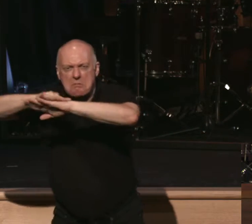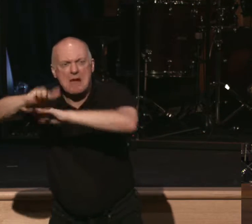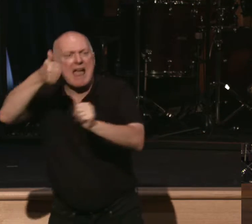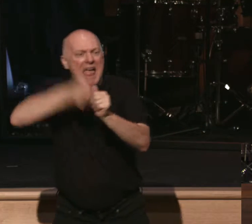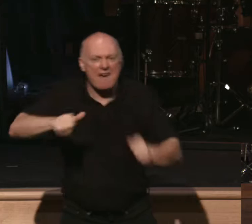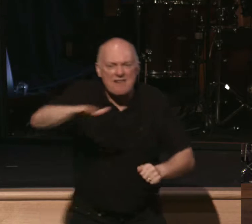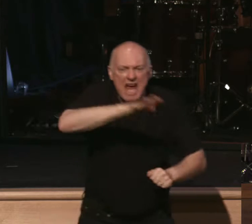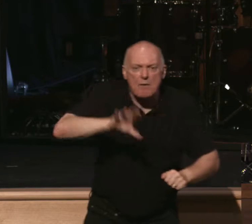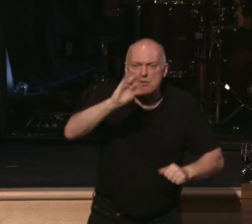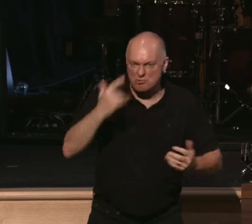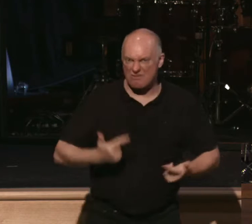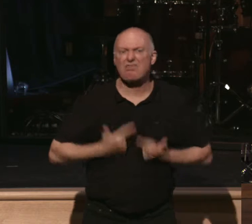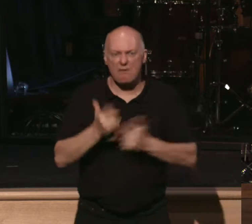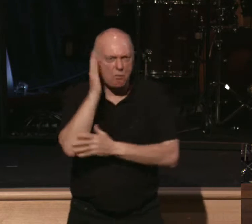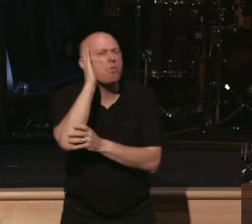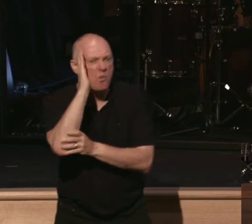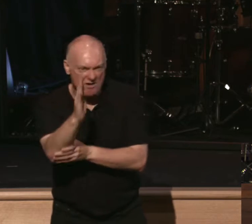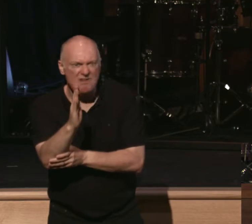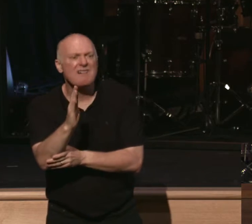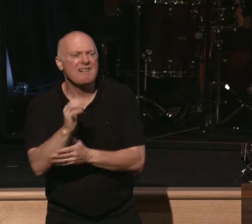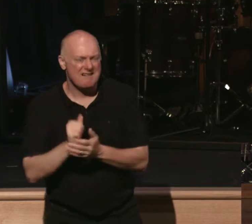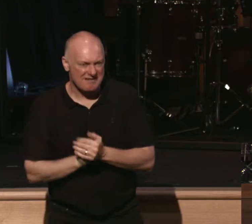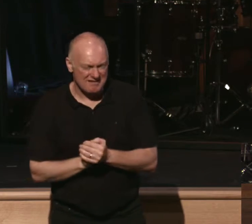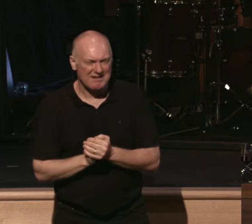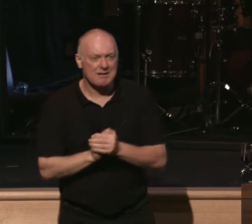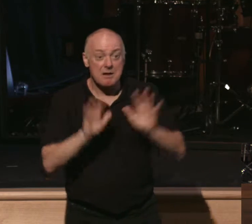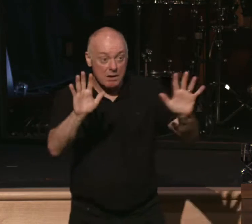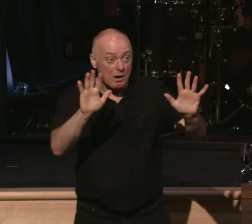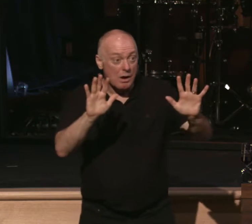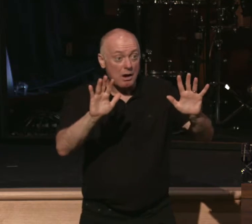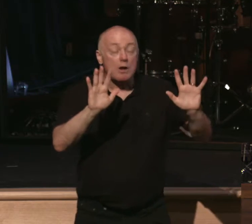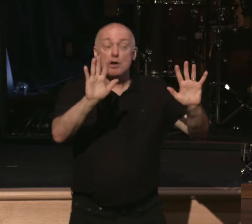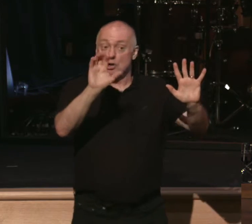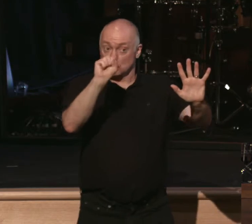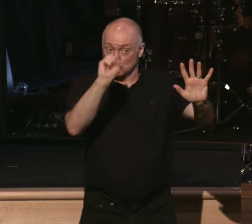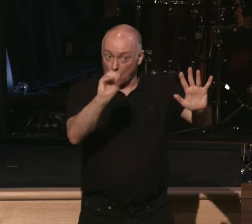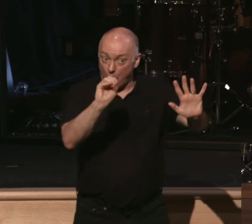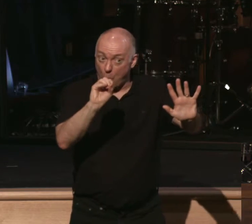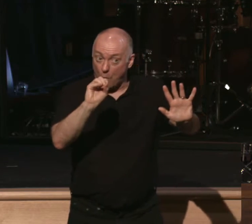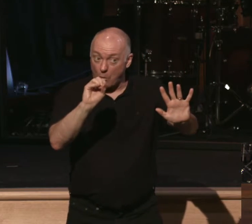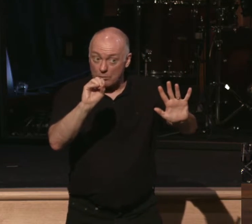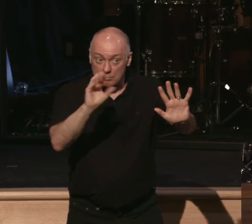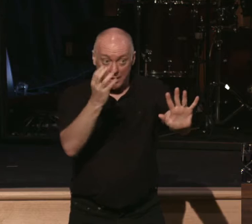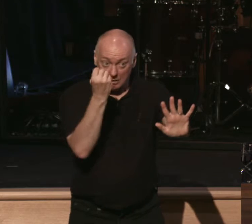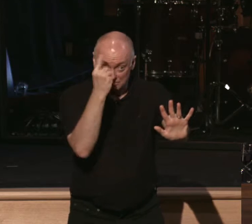area of life to some degree. So in light of that,